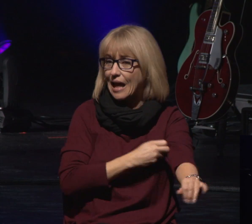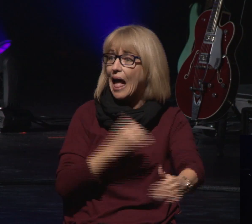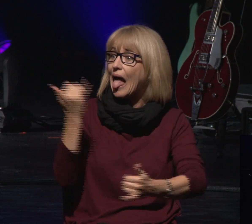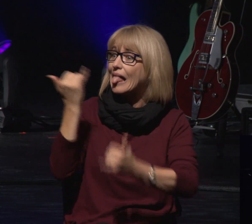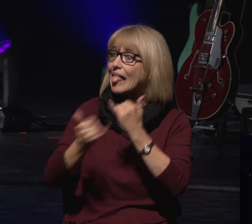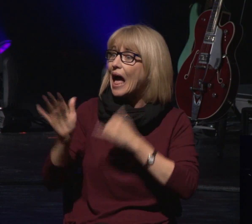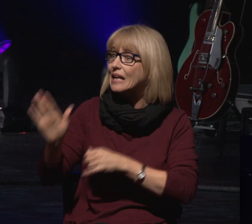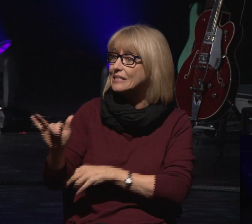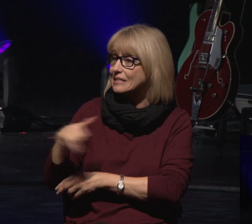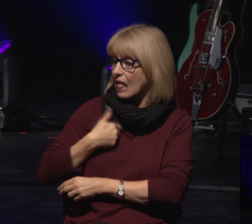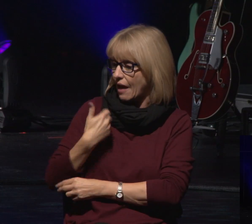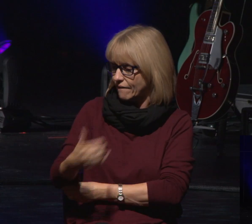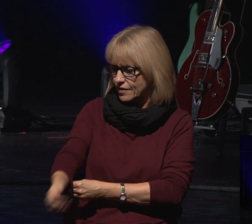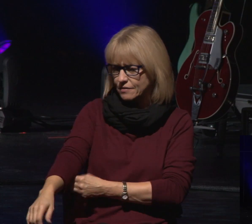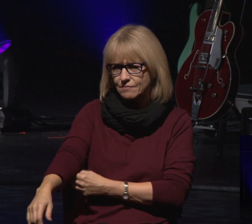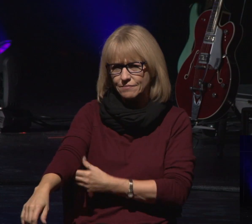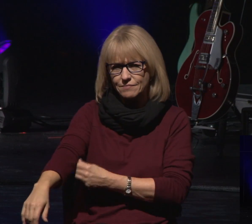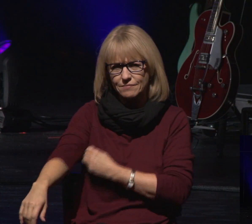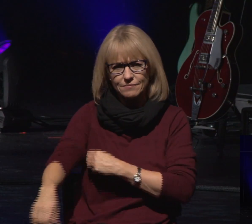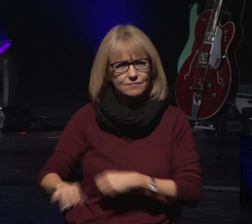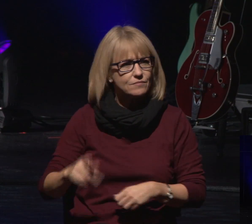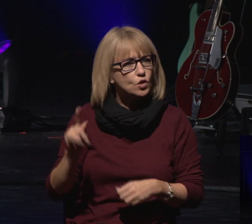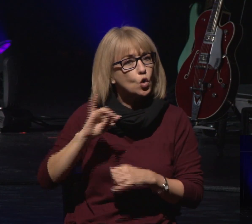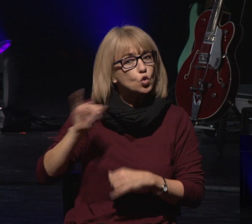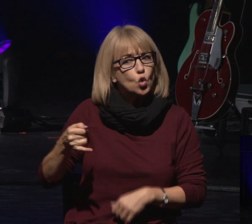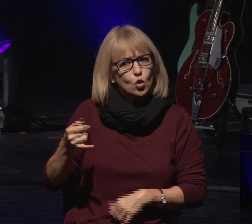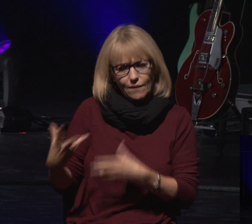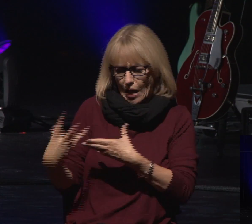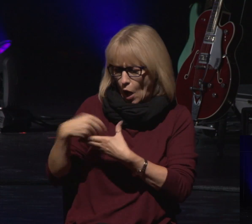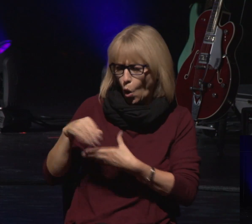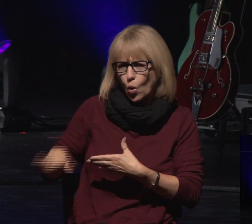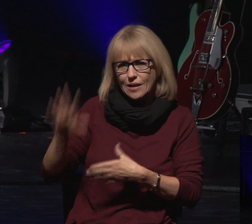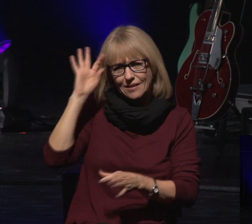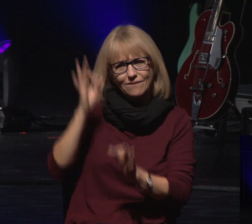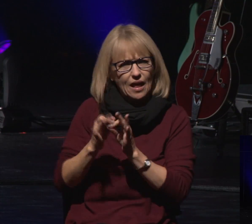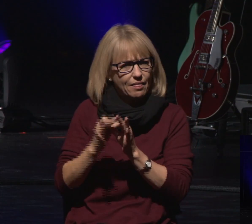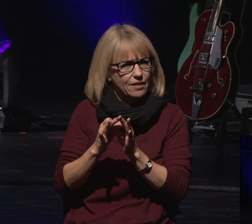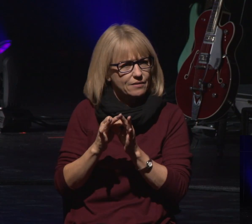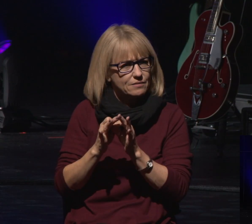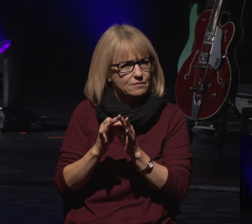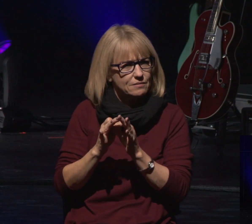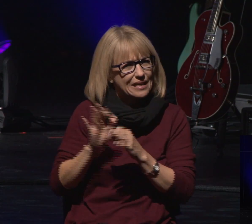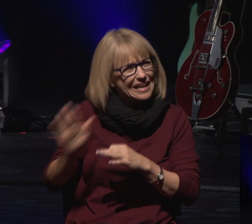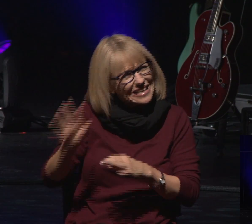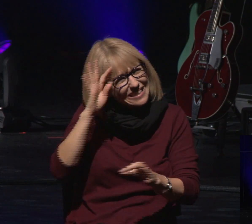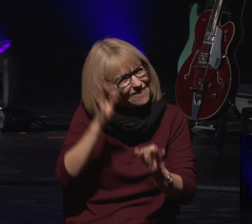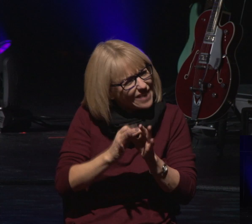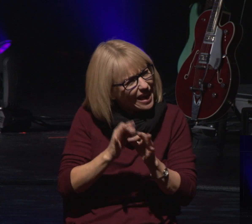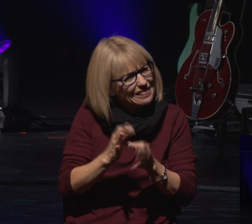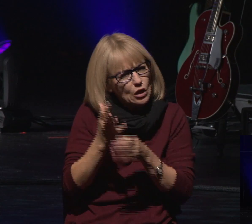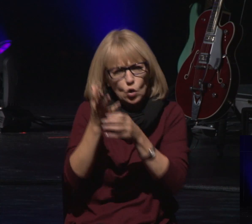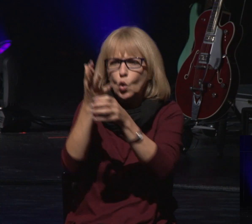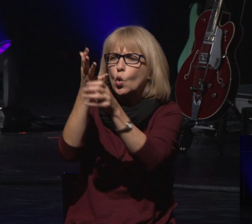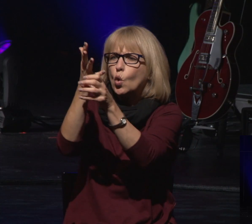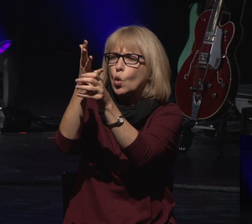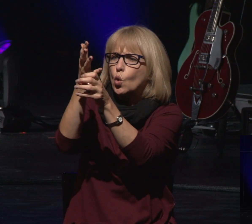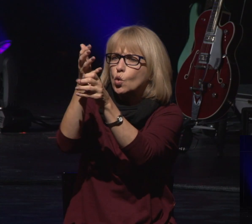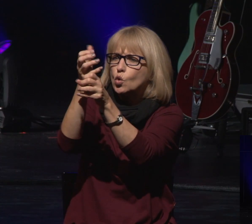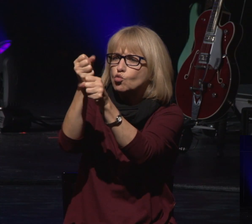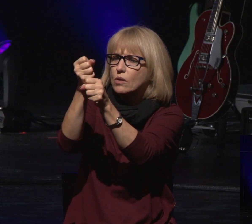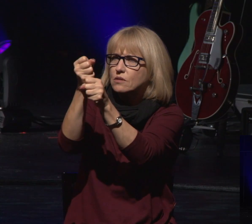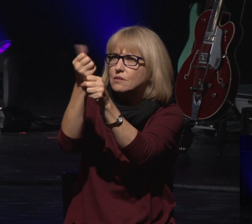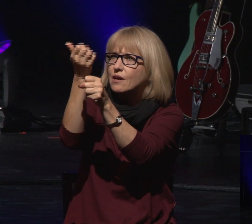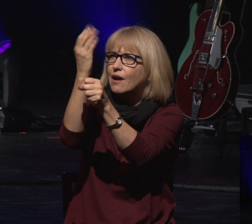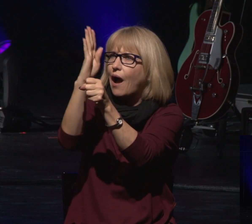did include his faith. He trusted God. He trusted God through all things. He stayed faithful. There in